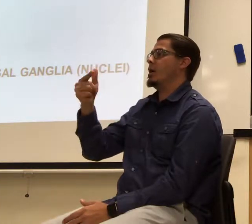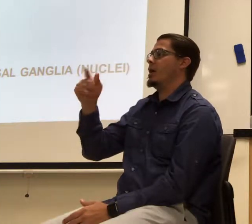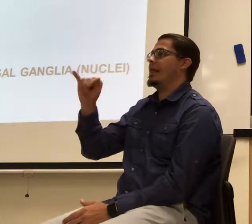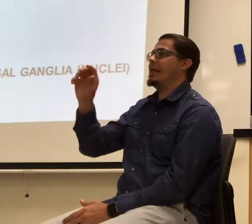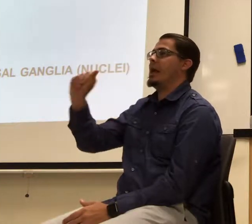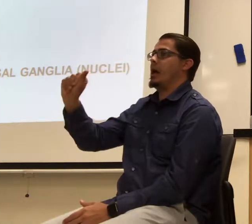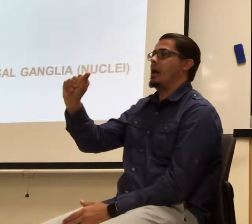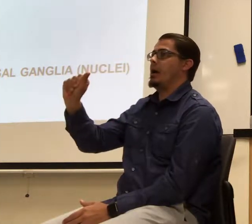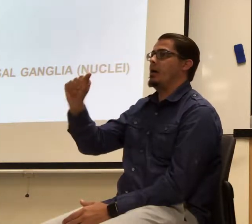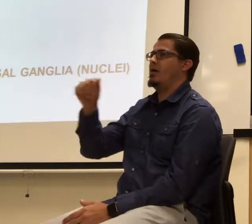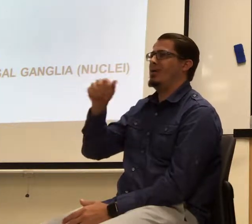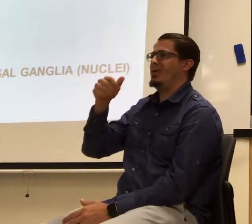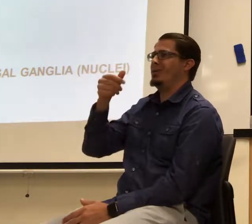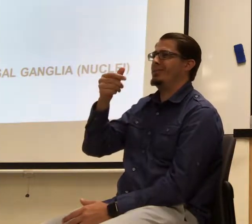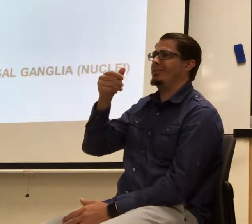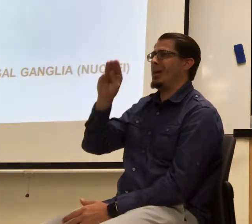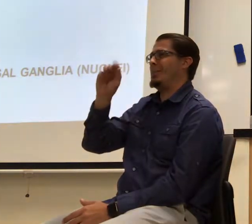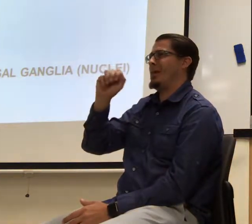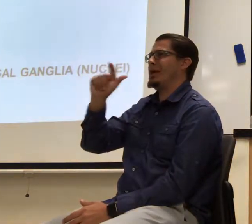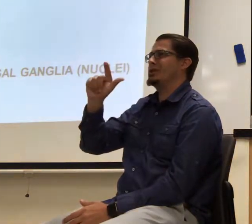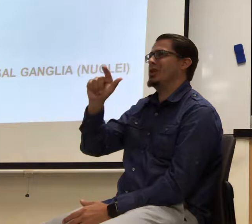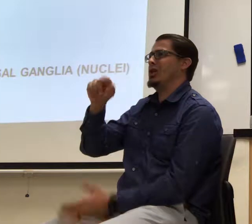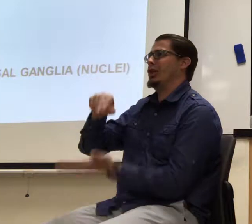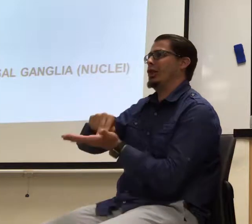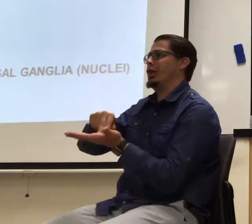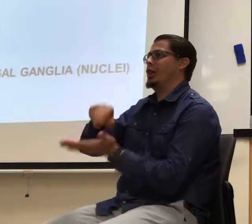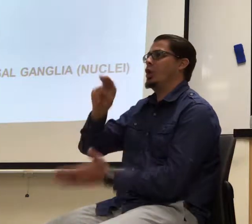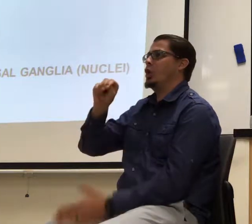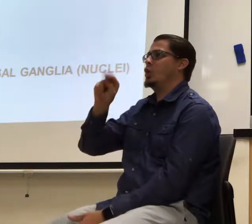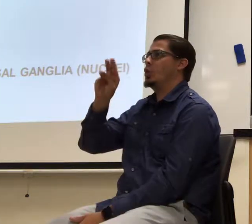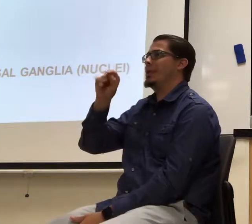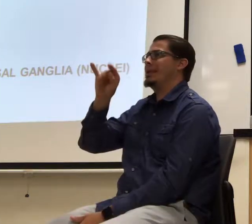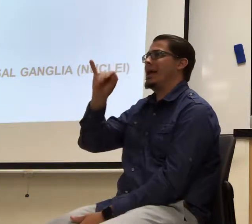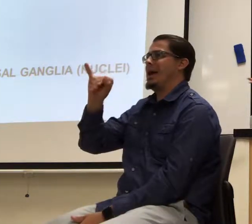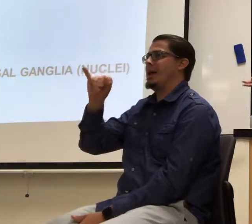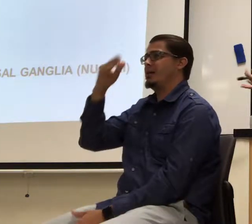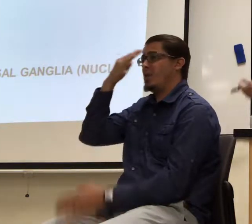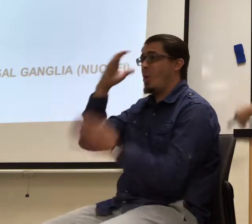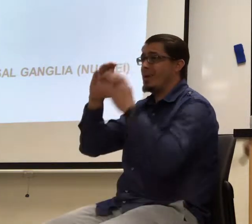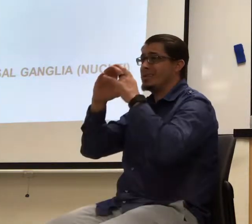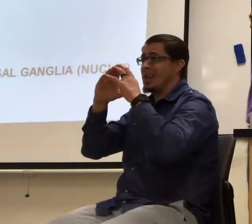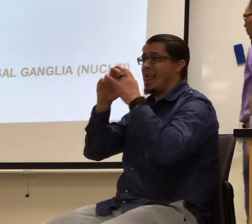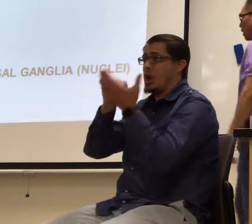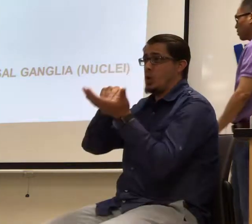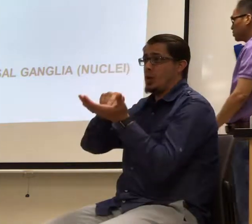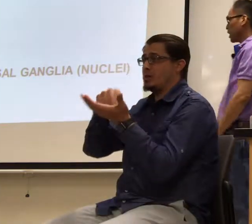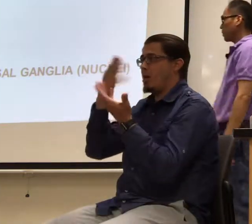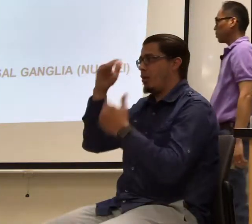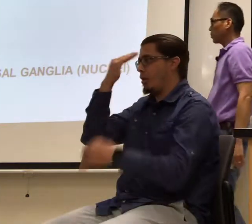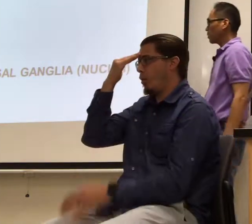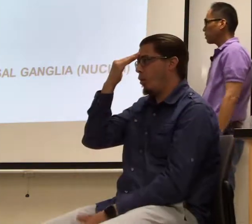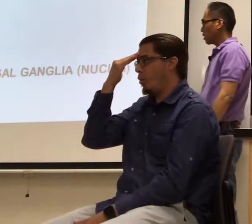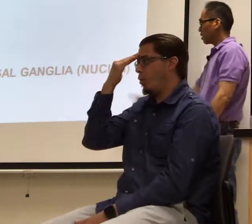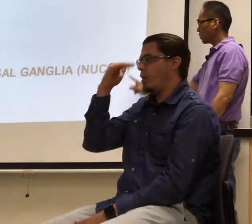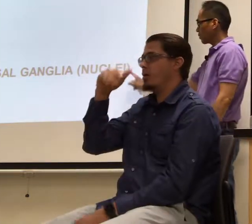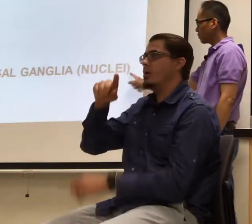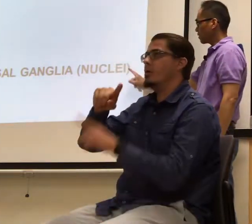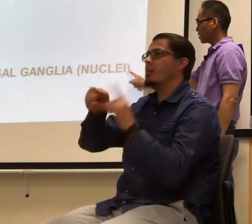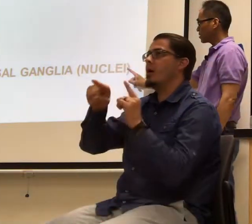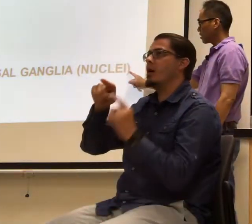or basal nuclei as they're sometimes called. Everyone knows what a cell nucleus is. We already had the cell biology chapter. But